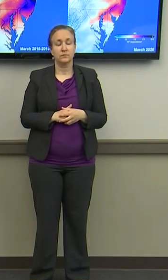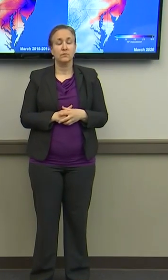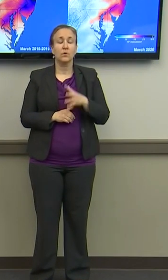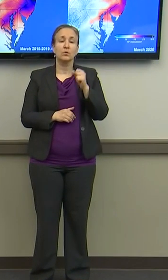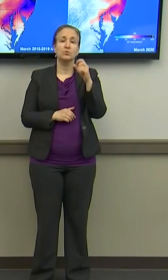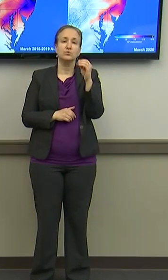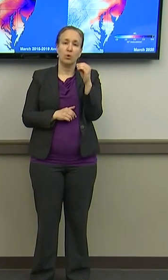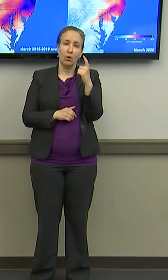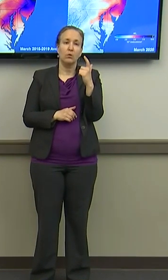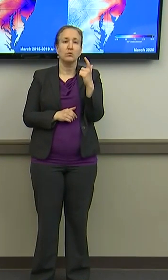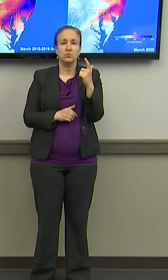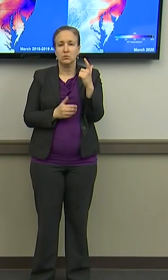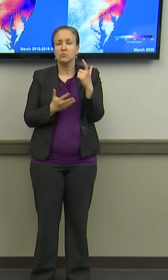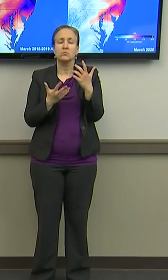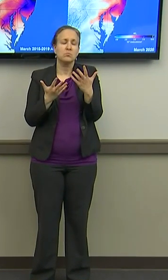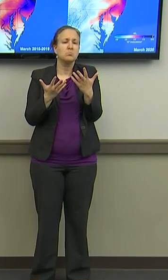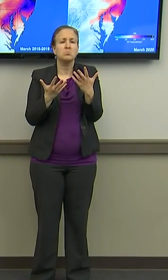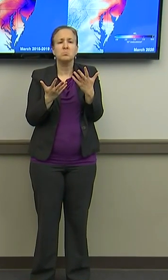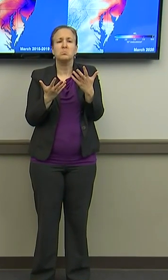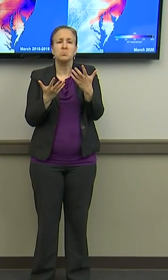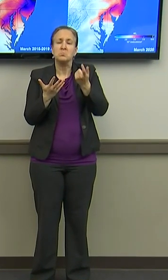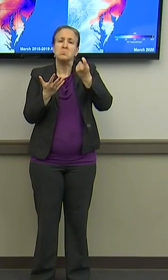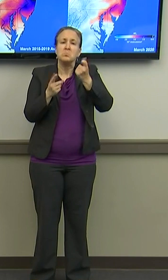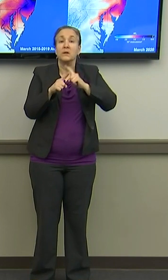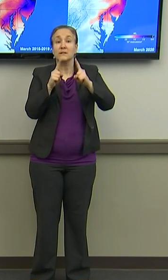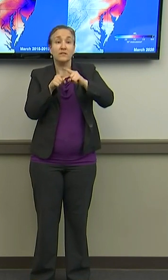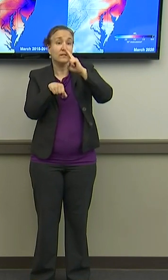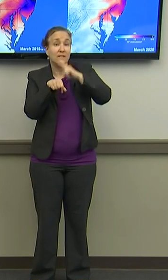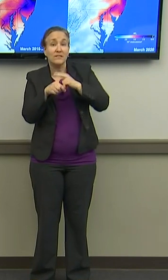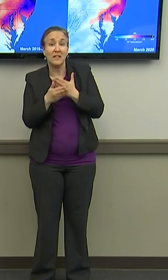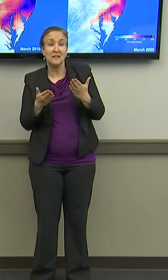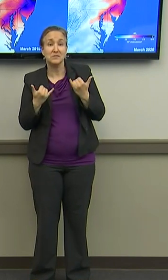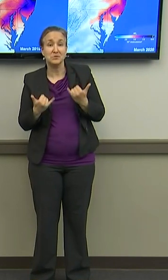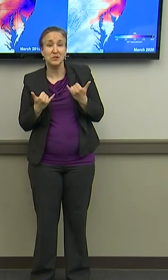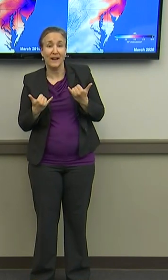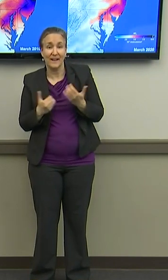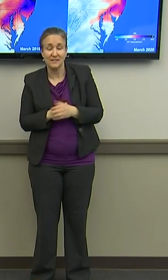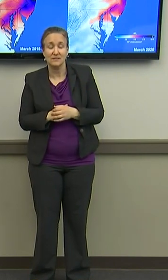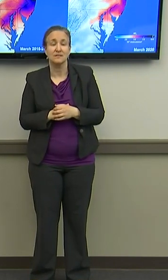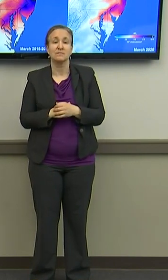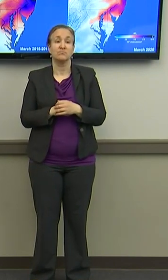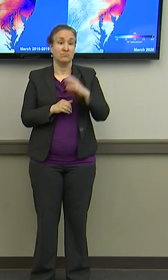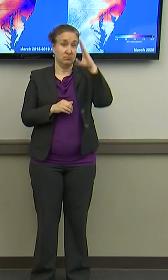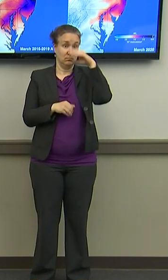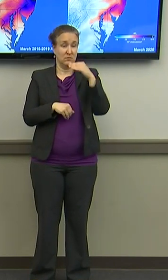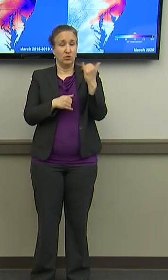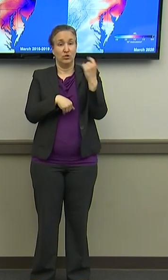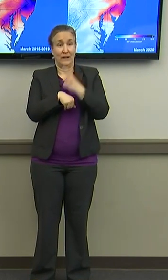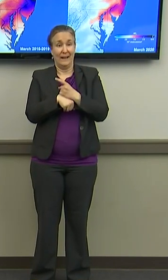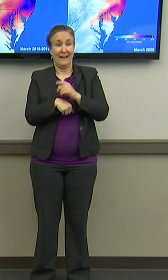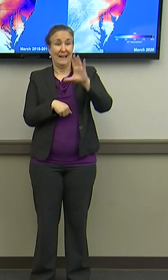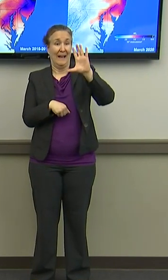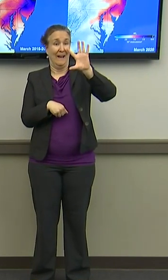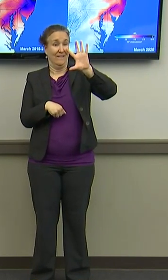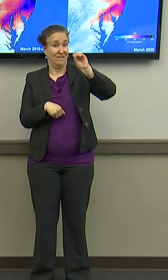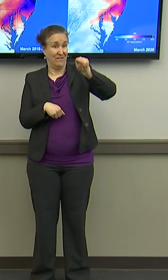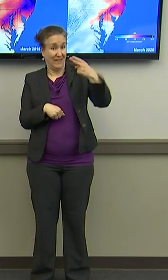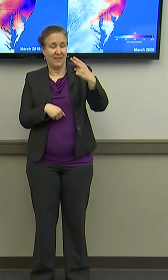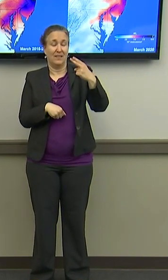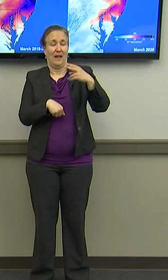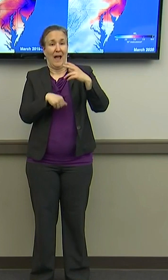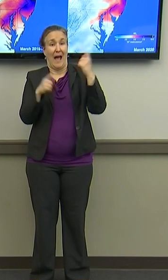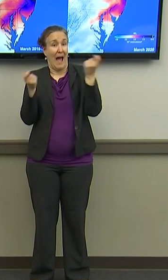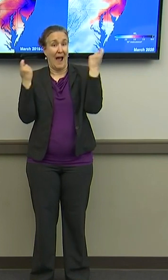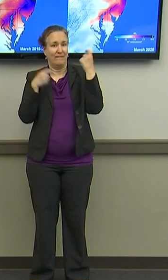So a couple of just kind of a little bit different and fun things today. Today is the 50th anniversary of Earth